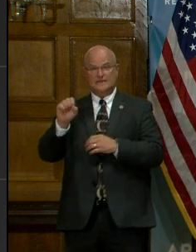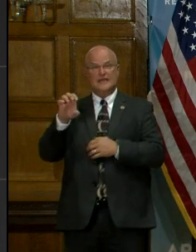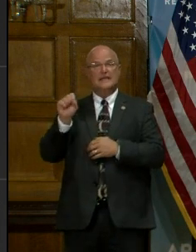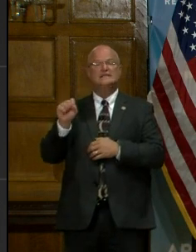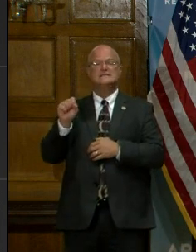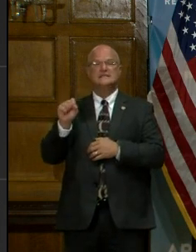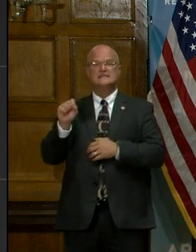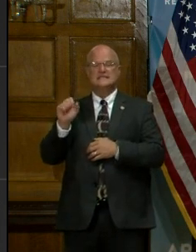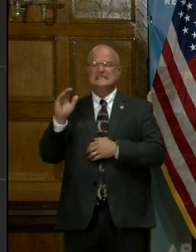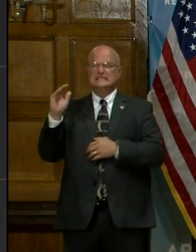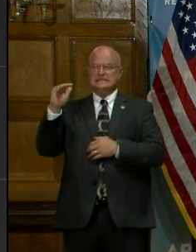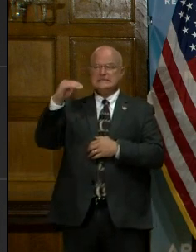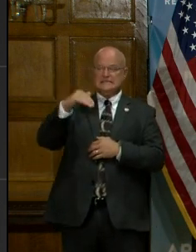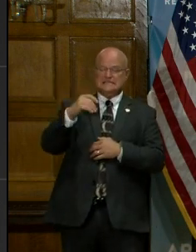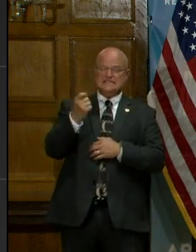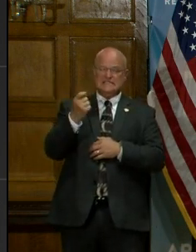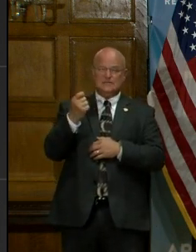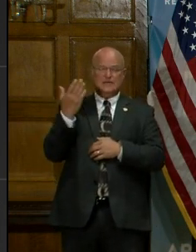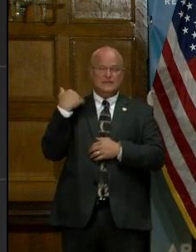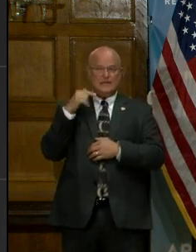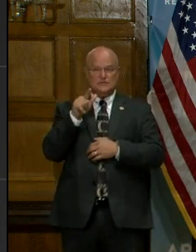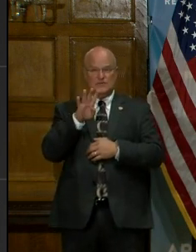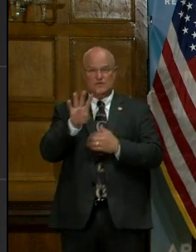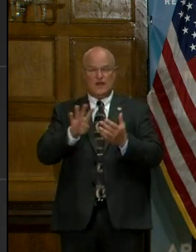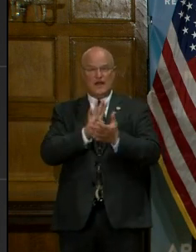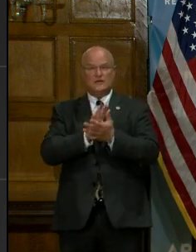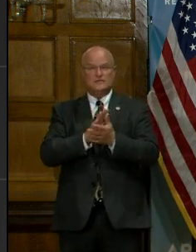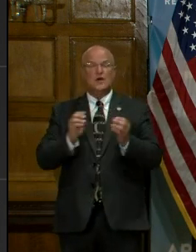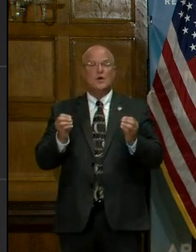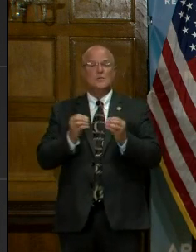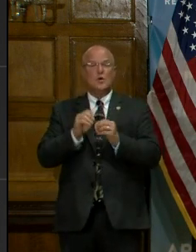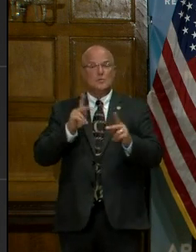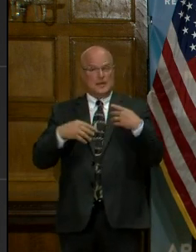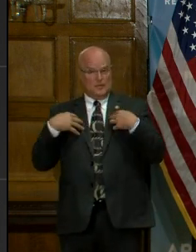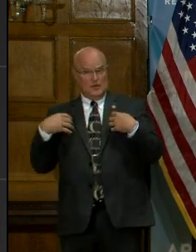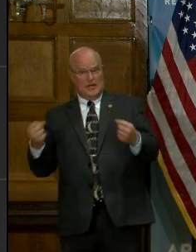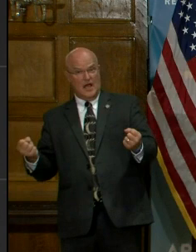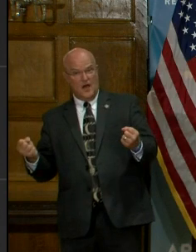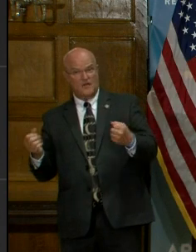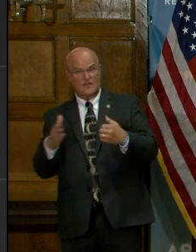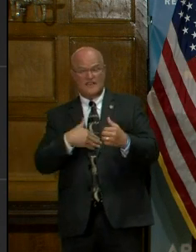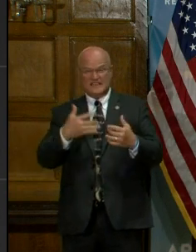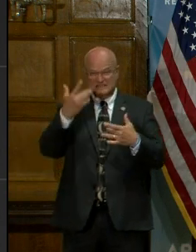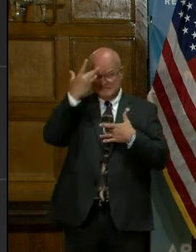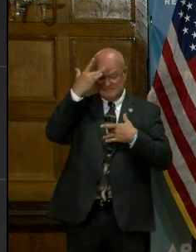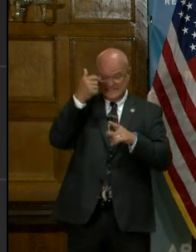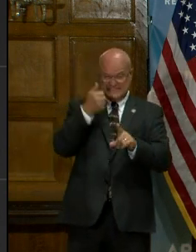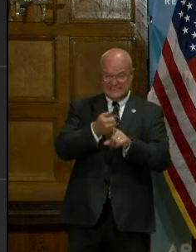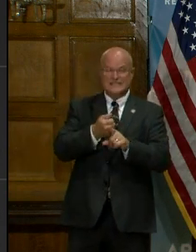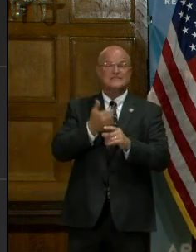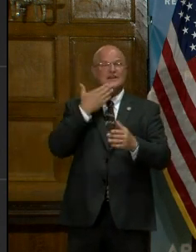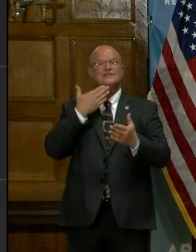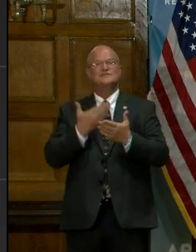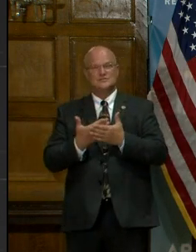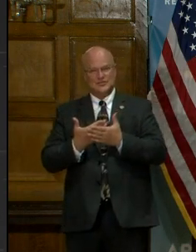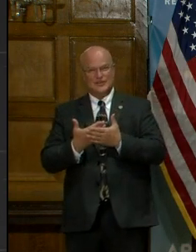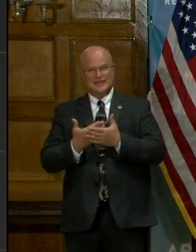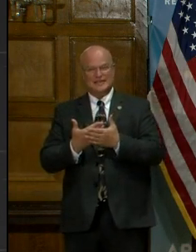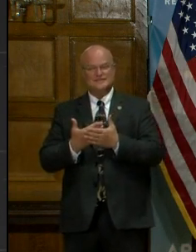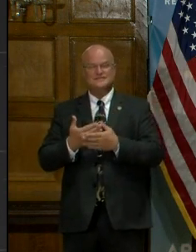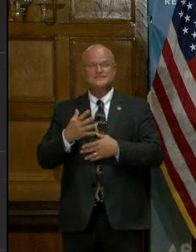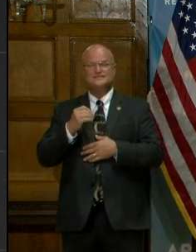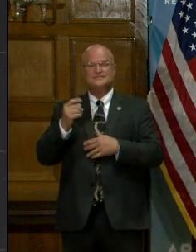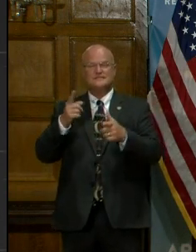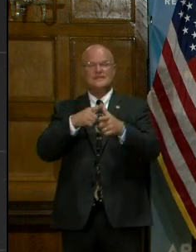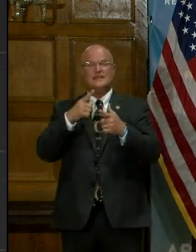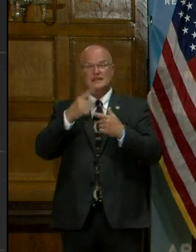cases did dip down the last 24 hours. We had more people recover than got sick, so that's a good sign.